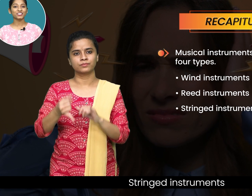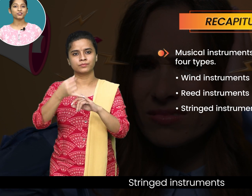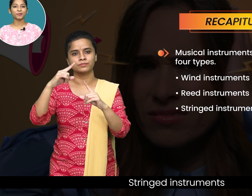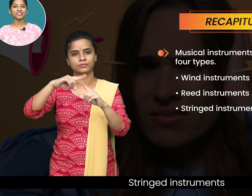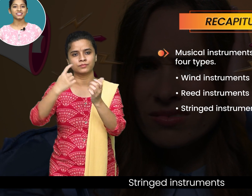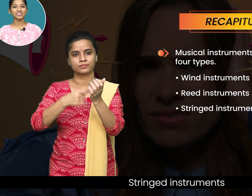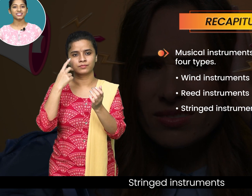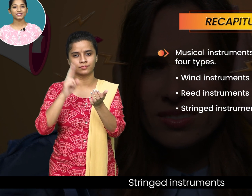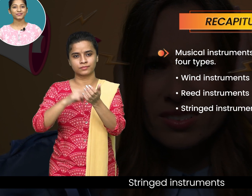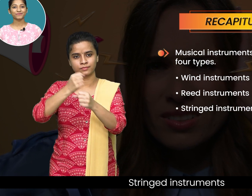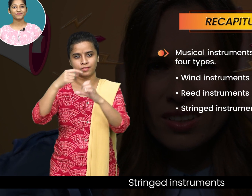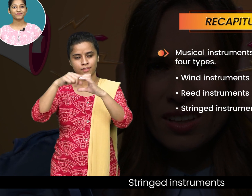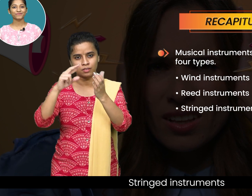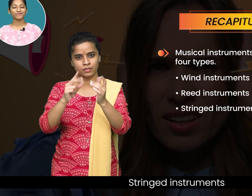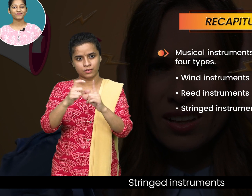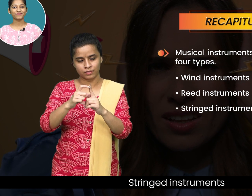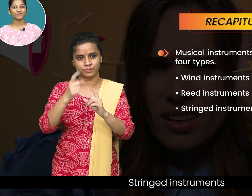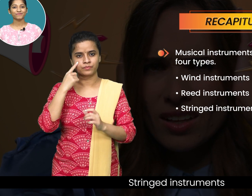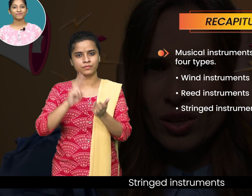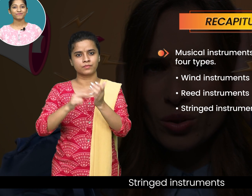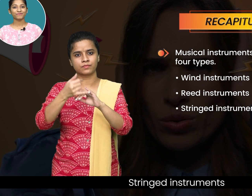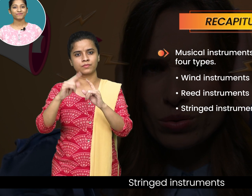stringed instruments,